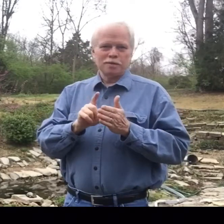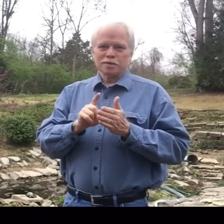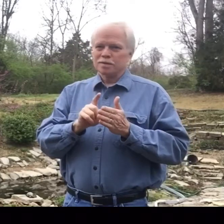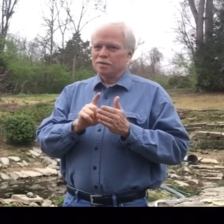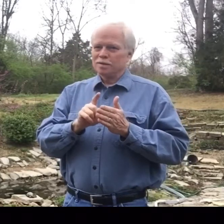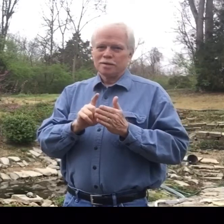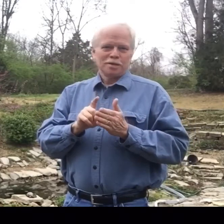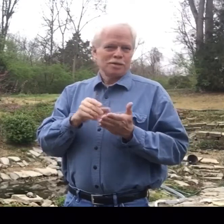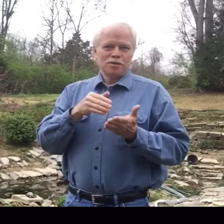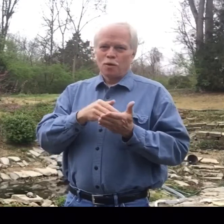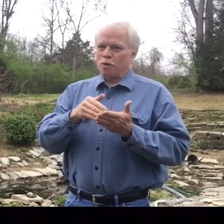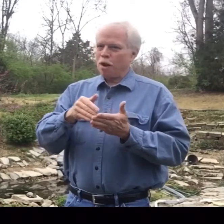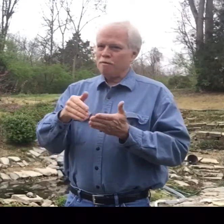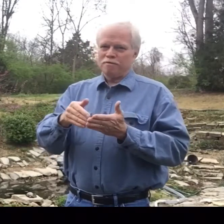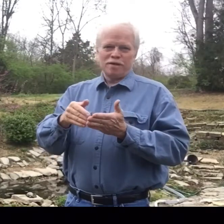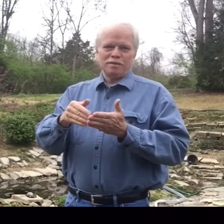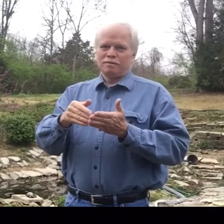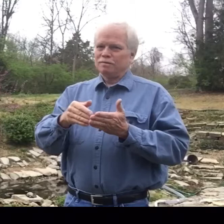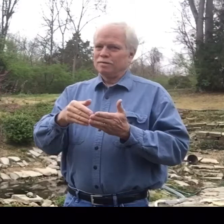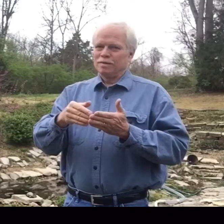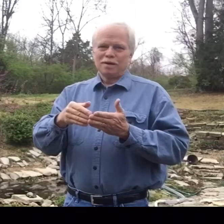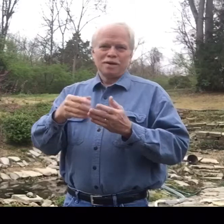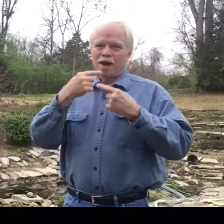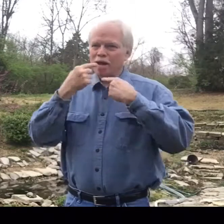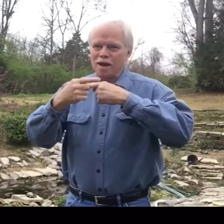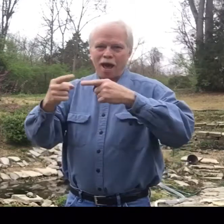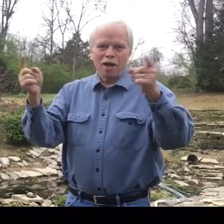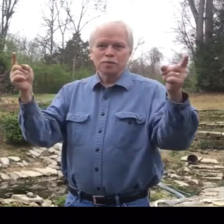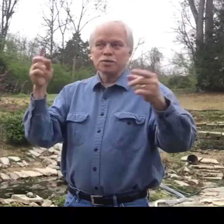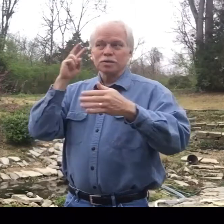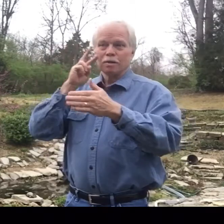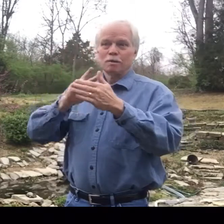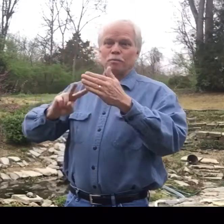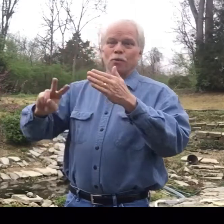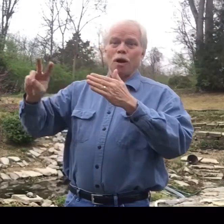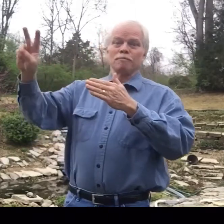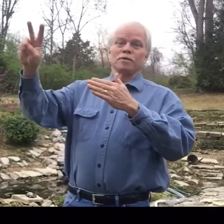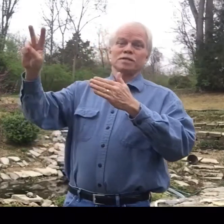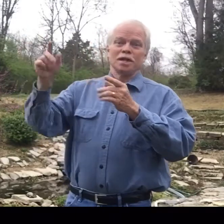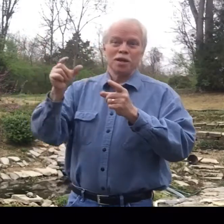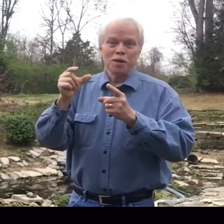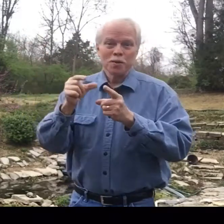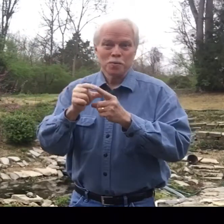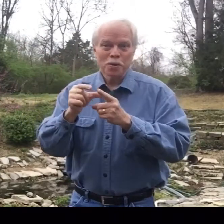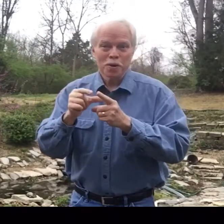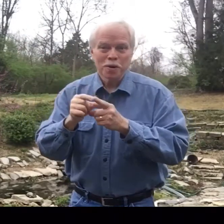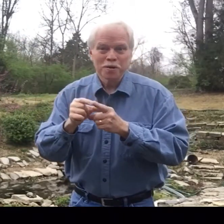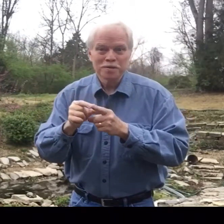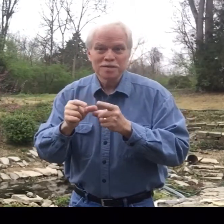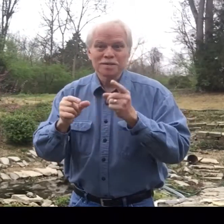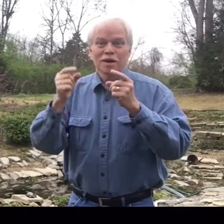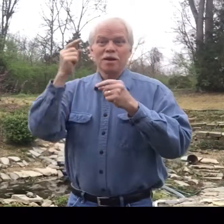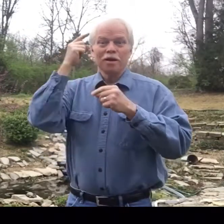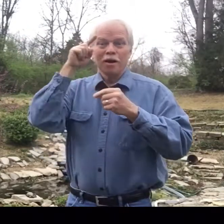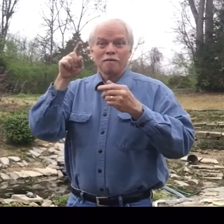Lutherans don't often announce prophecy words